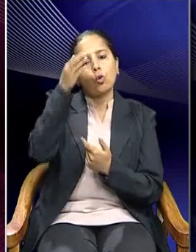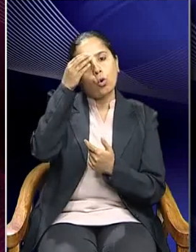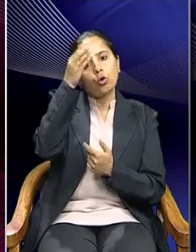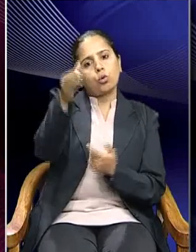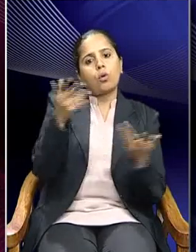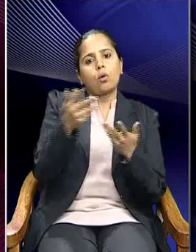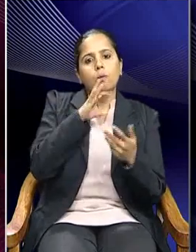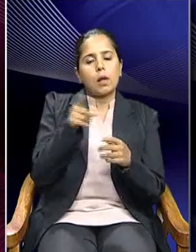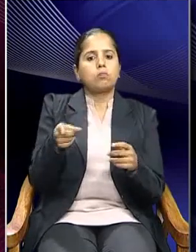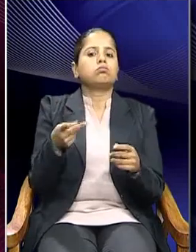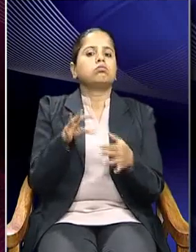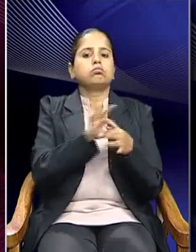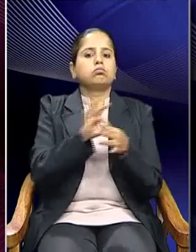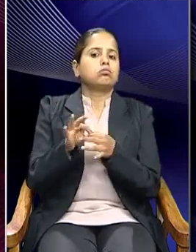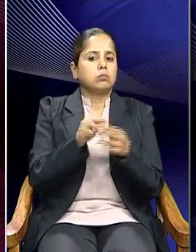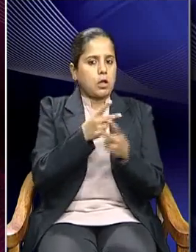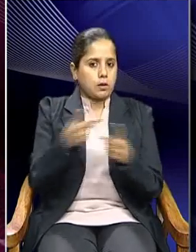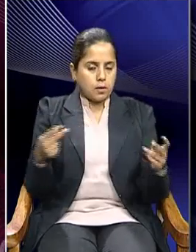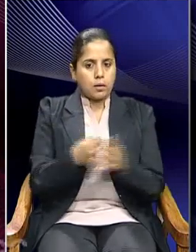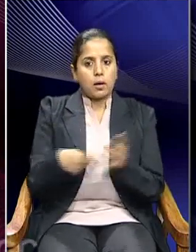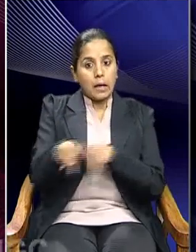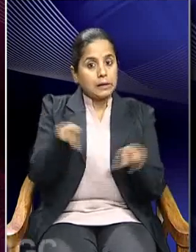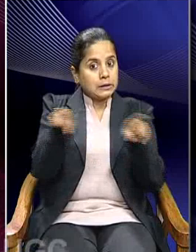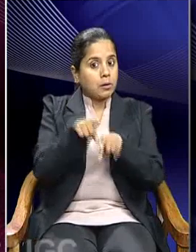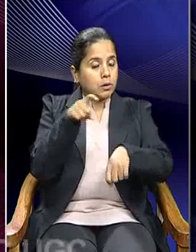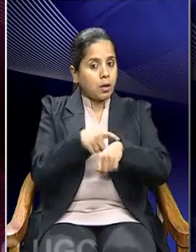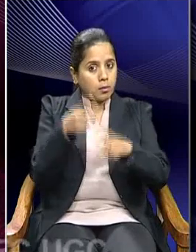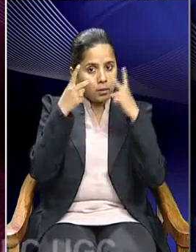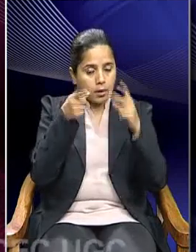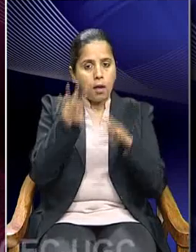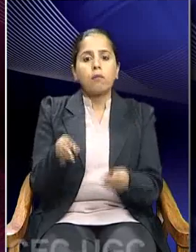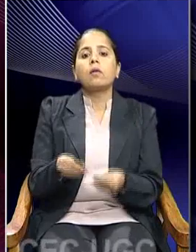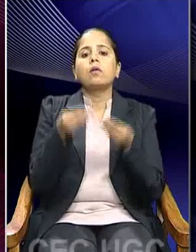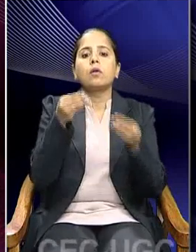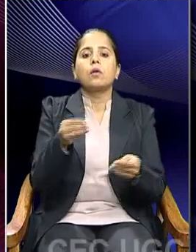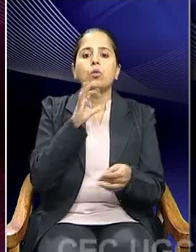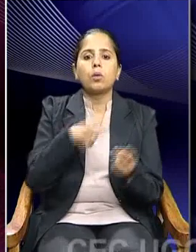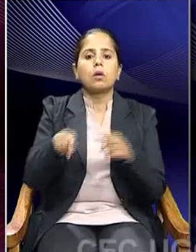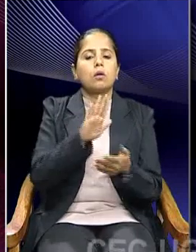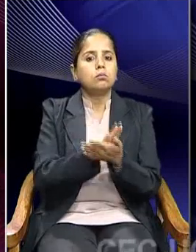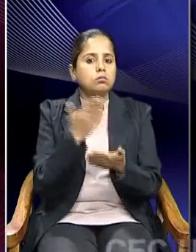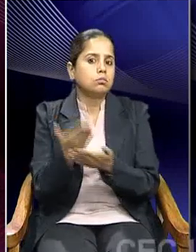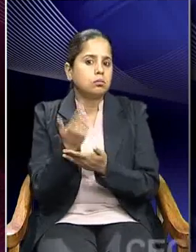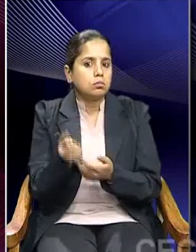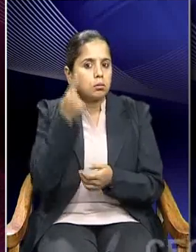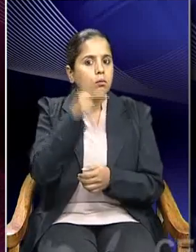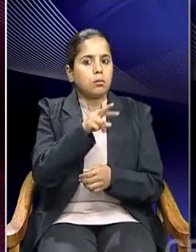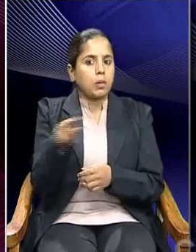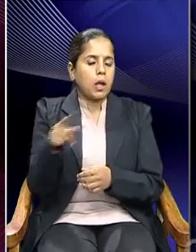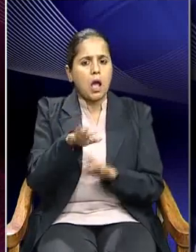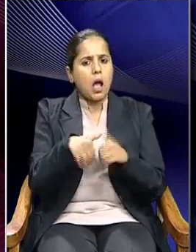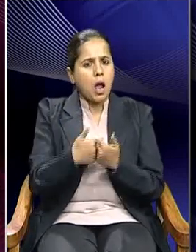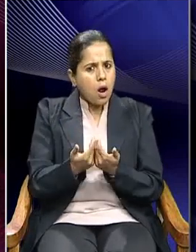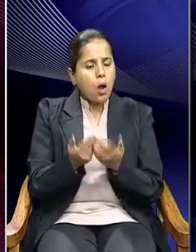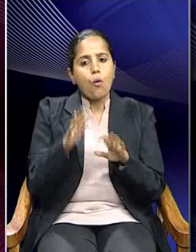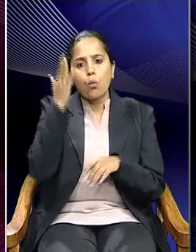are interrelated, and at the same time they provide an interpretation of how